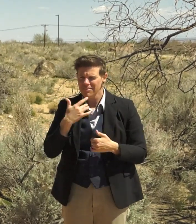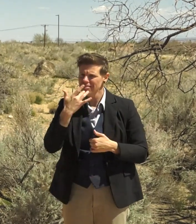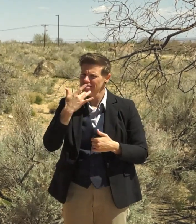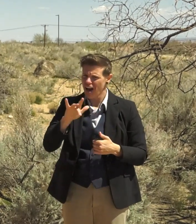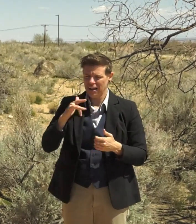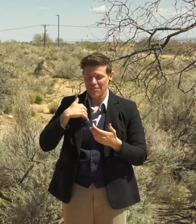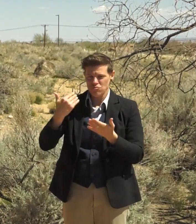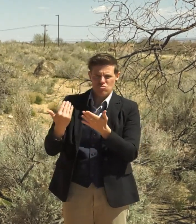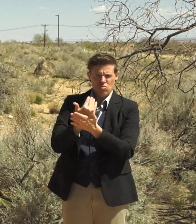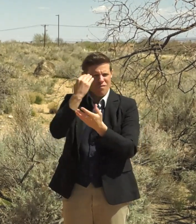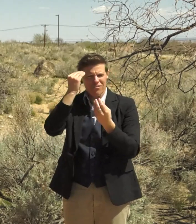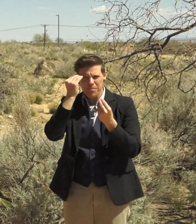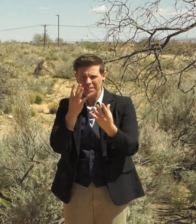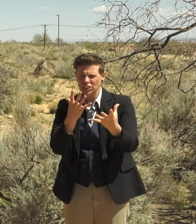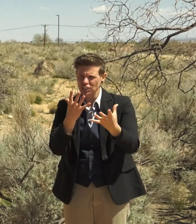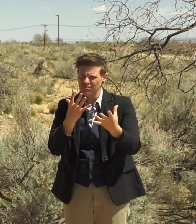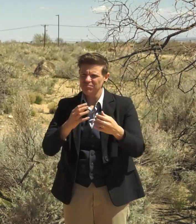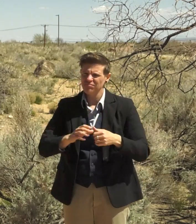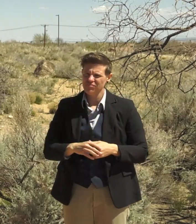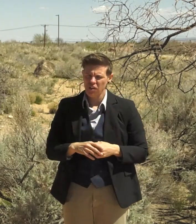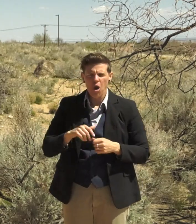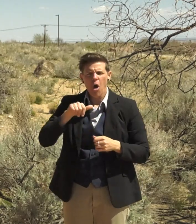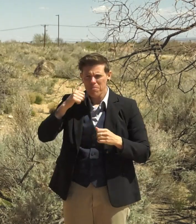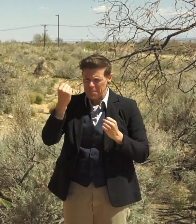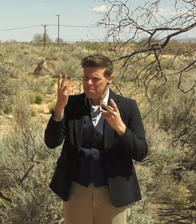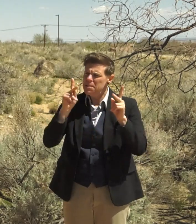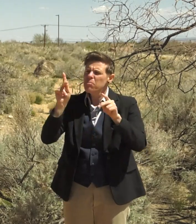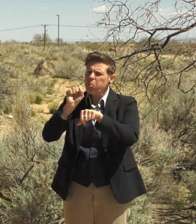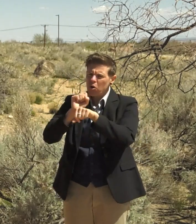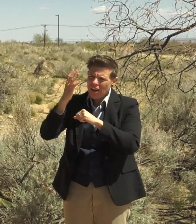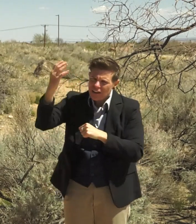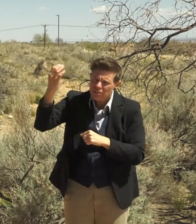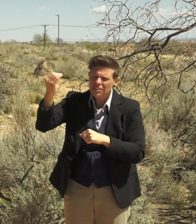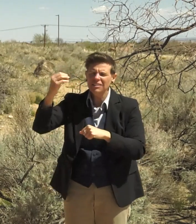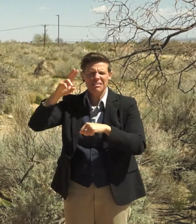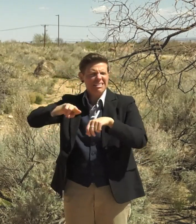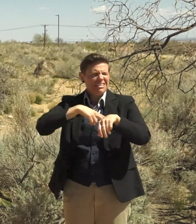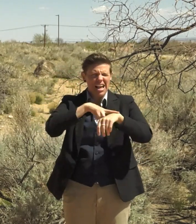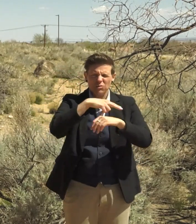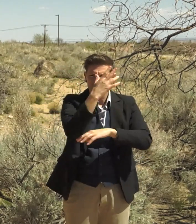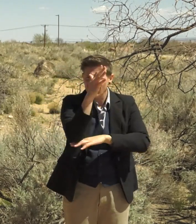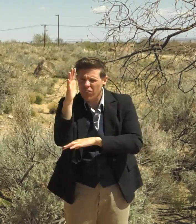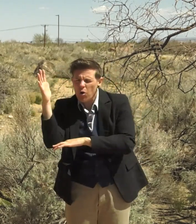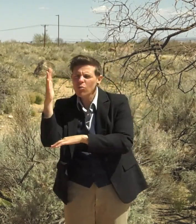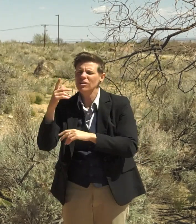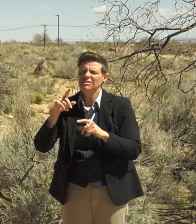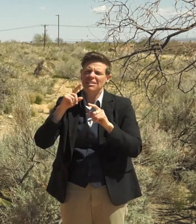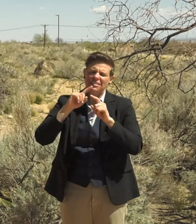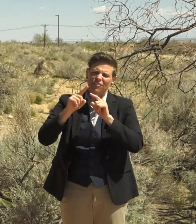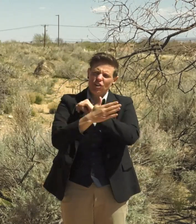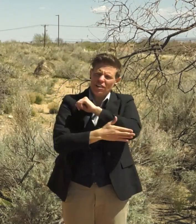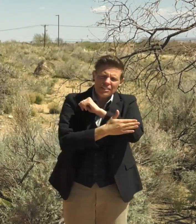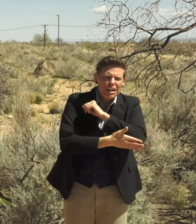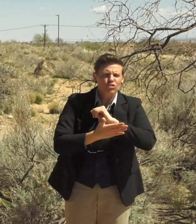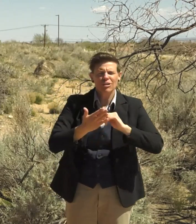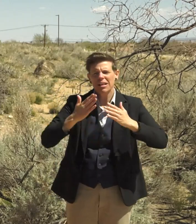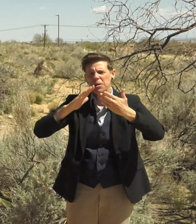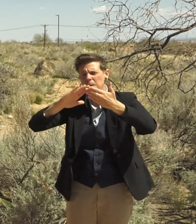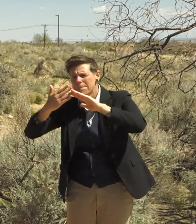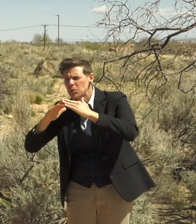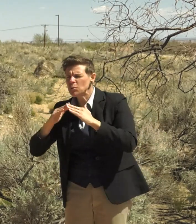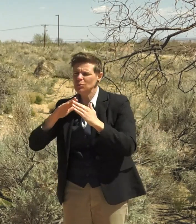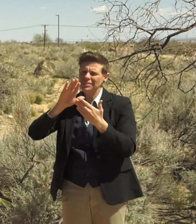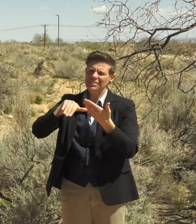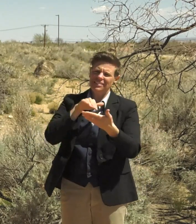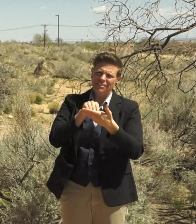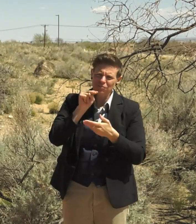collective outdoor, national forest, county, community, open space, central New Mexico ecosystem. So I want to bring up a